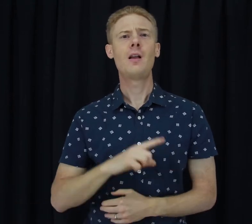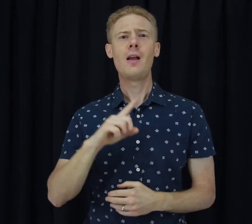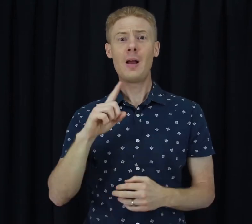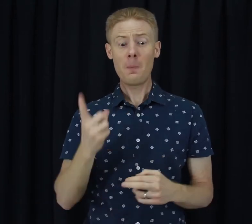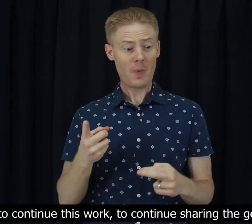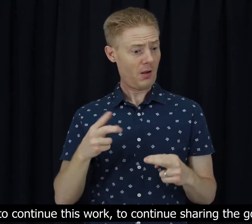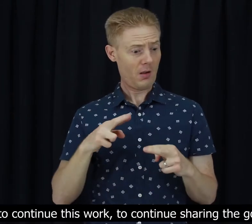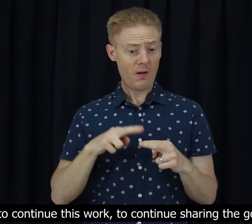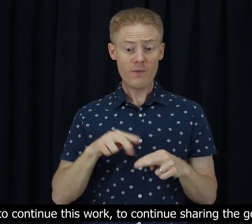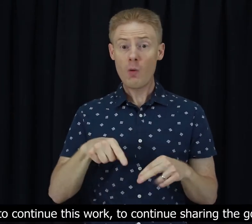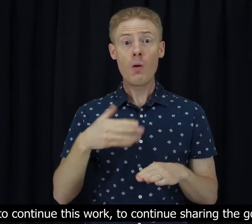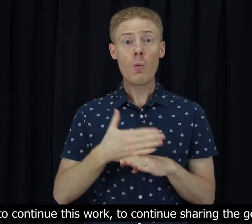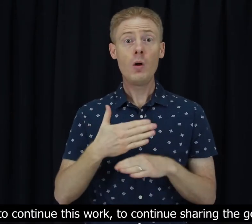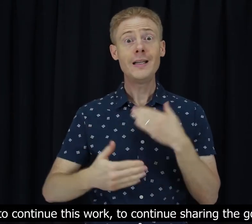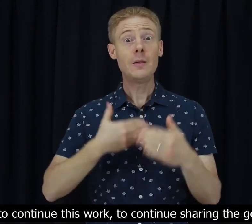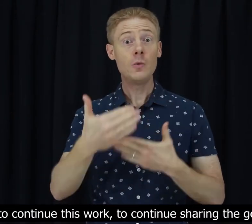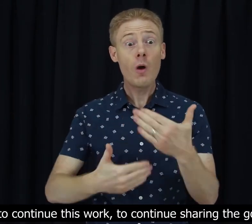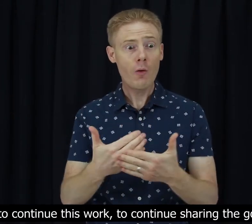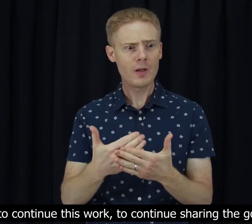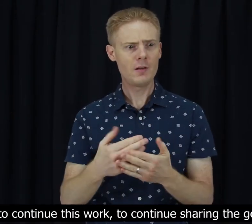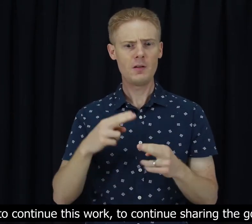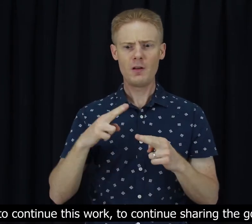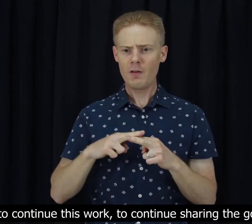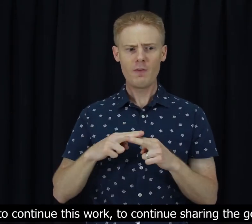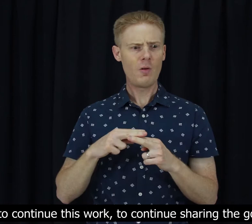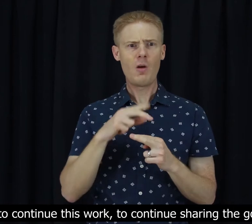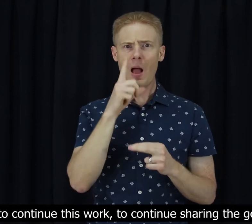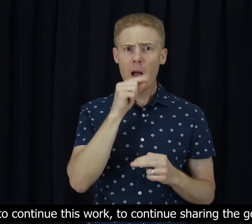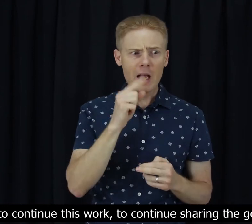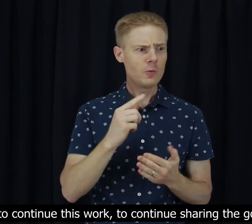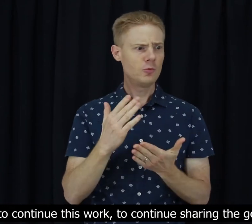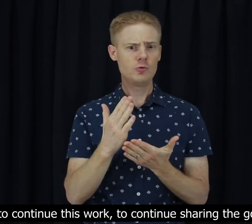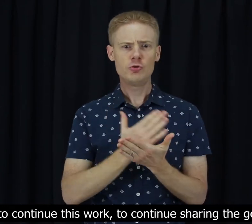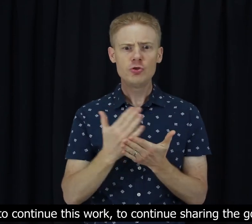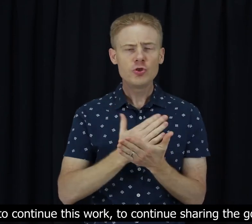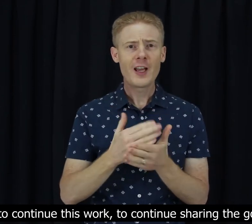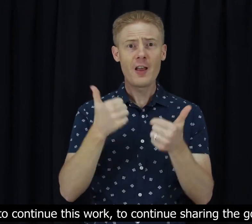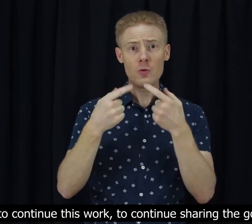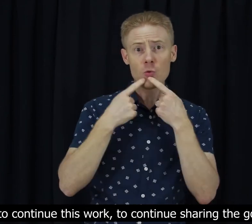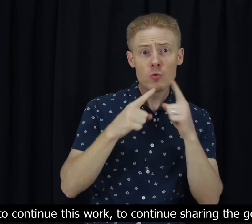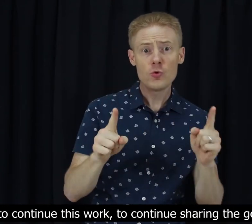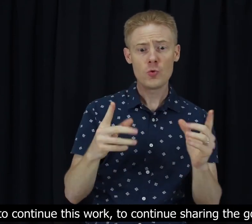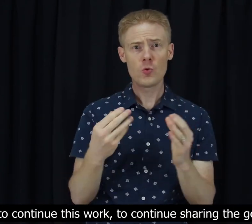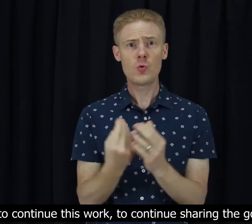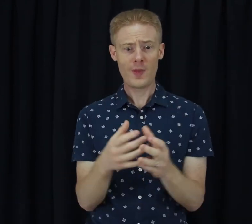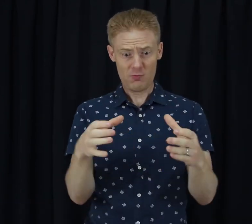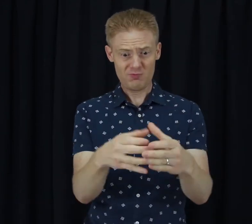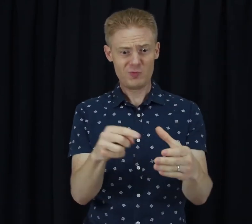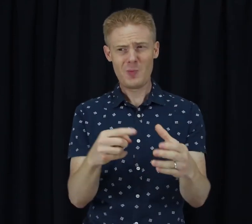But to continue this work, to continue sharing the good news with this often